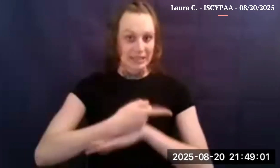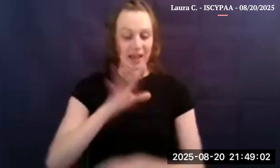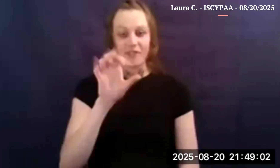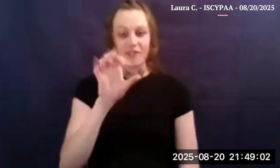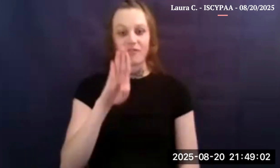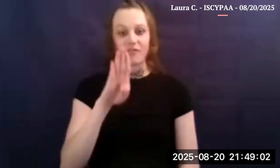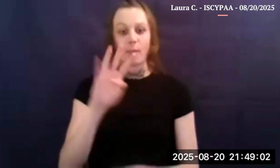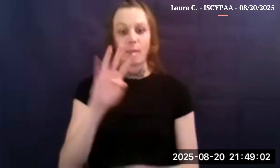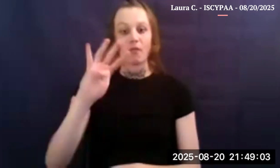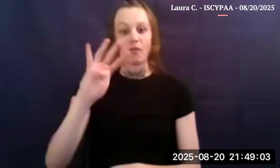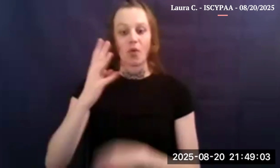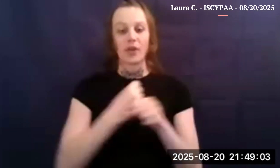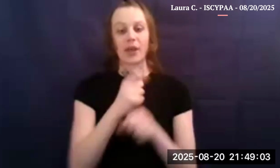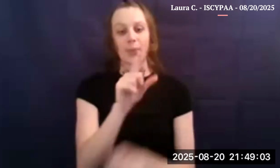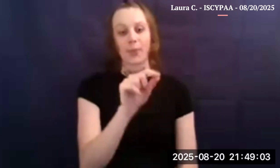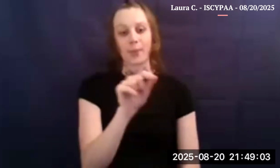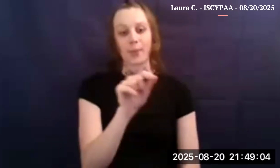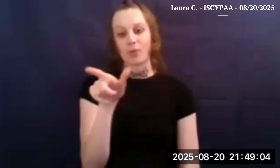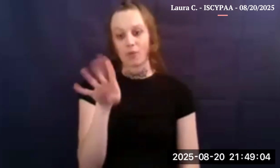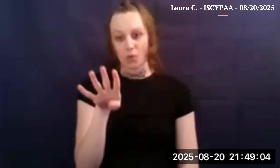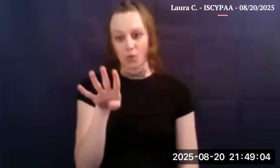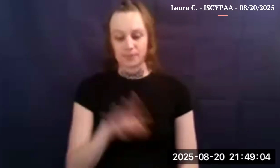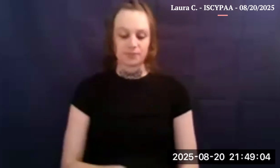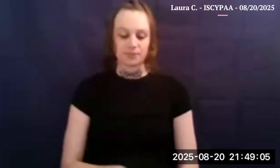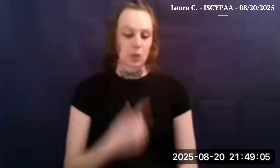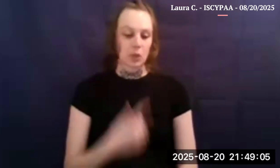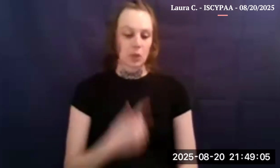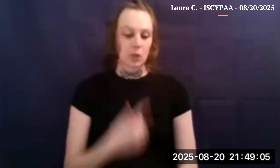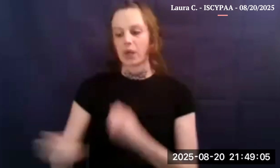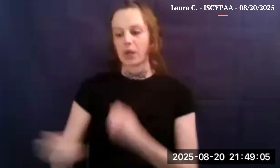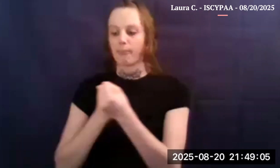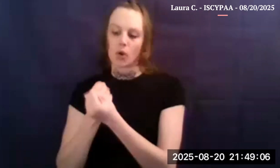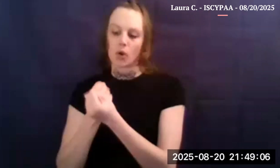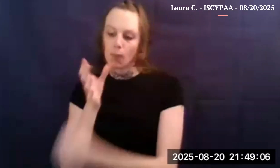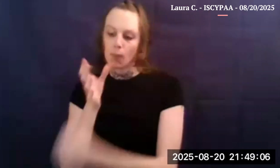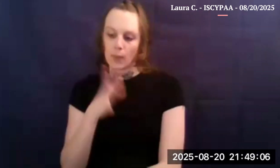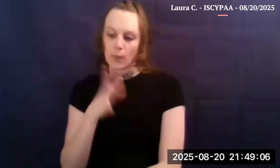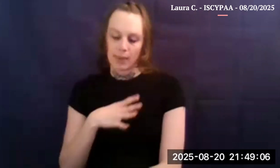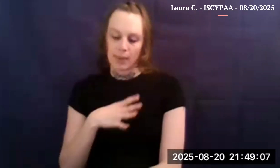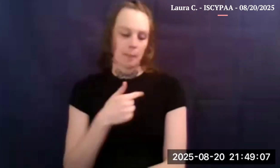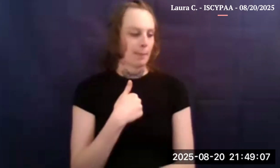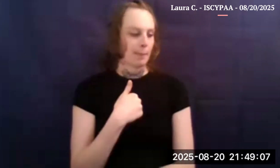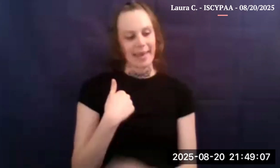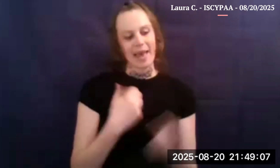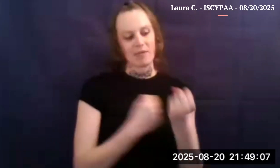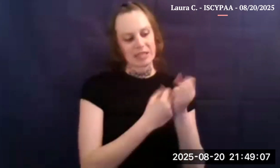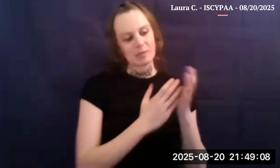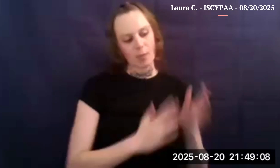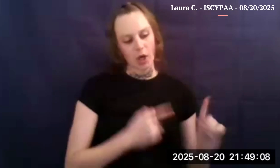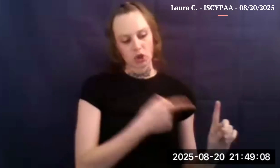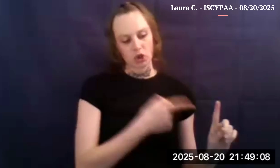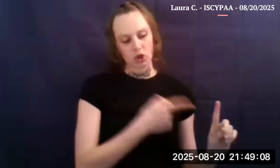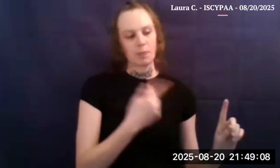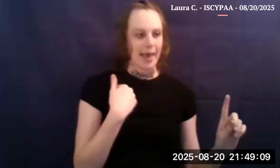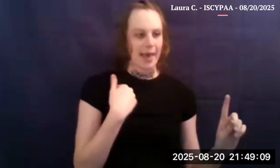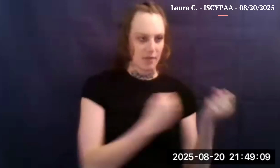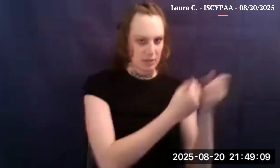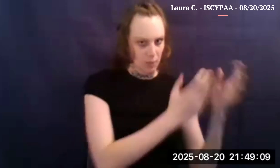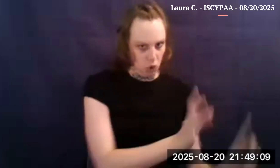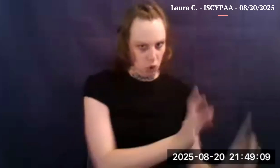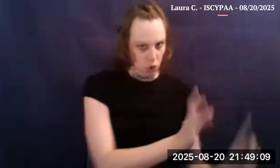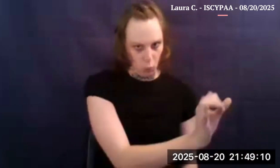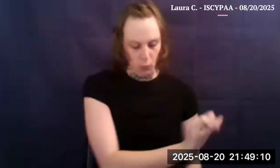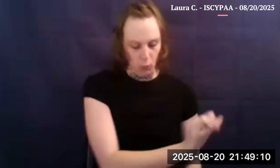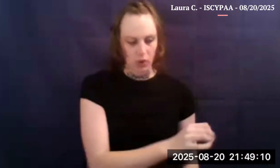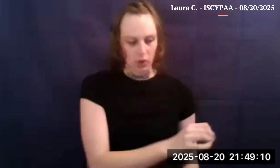February 4th, 2024. I sponsor women. I am actively sponsored. My sponsor has a sponsor.